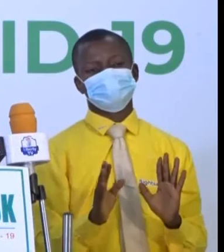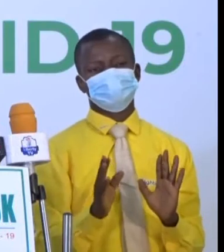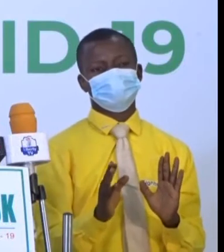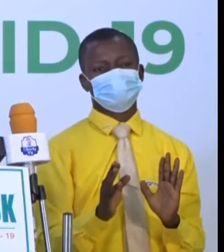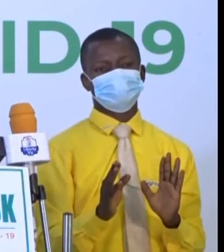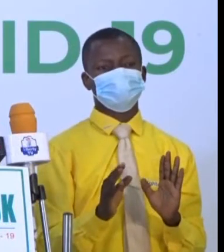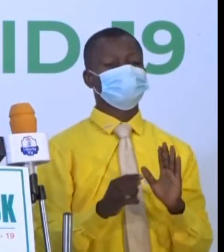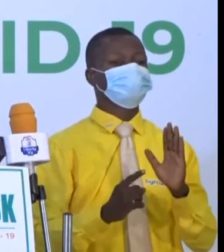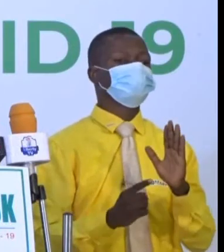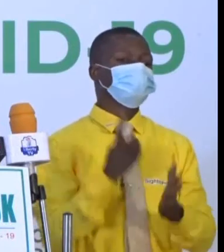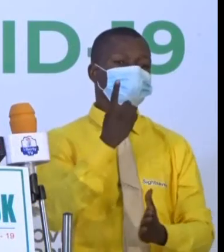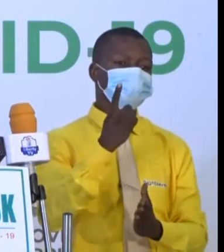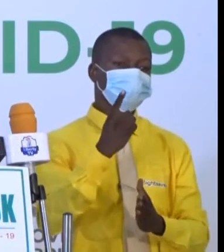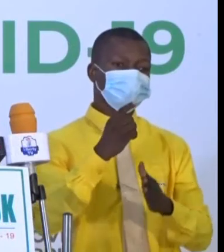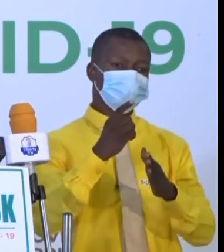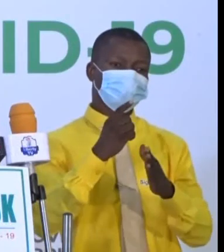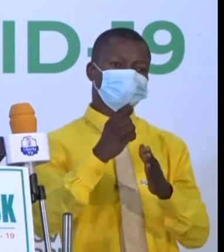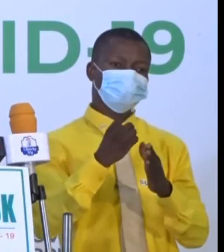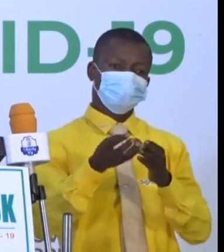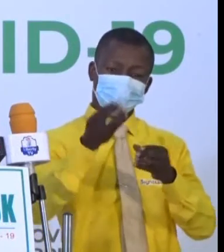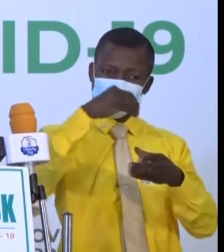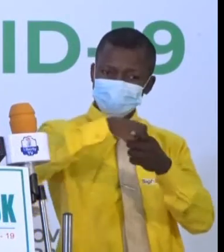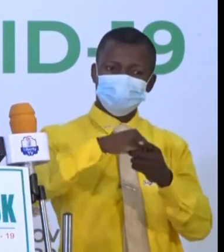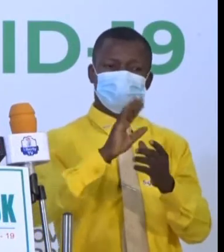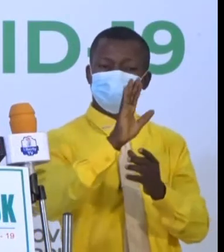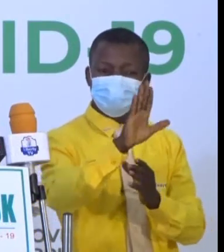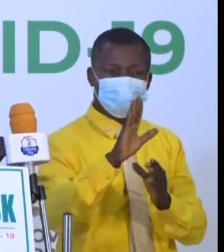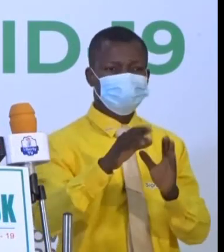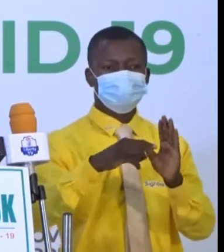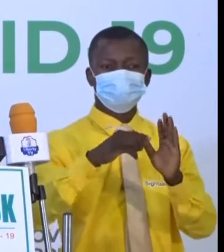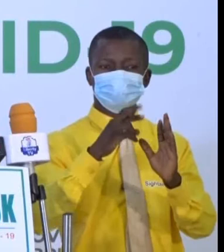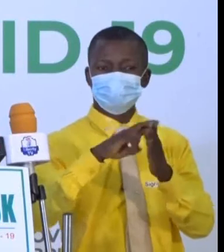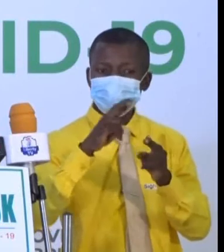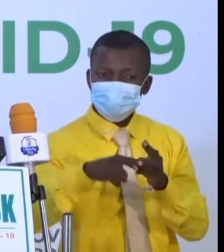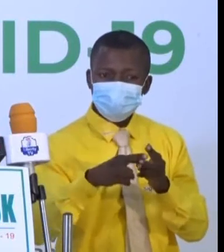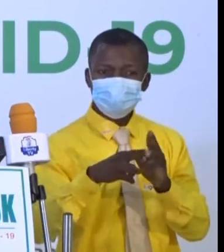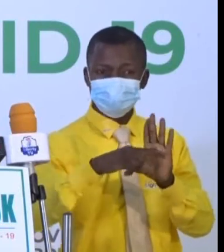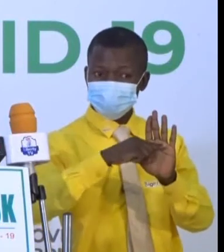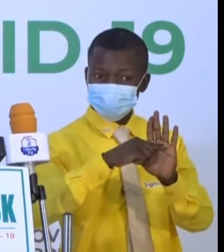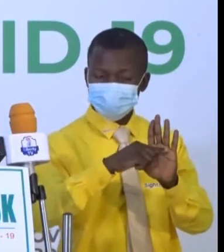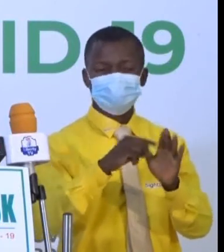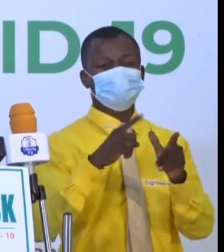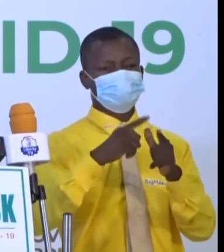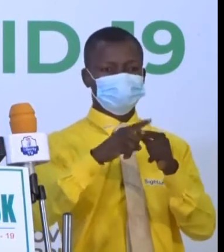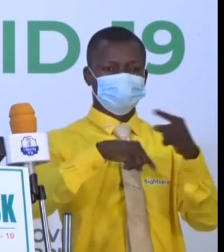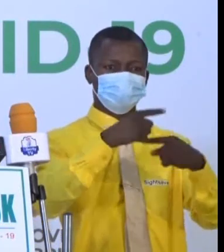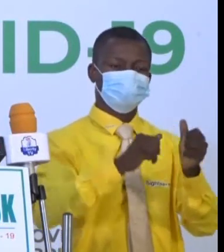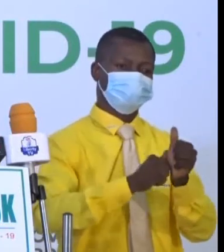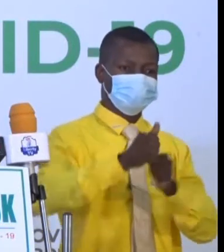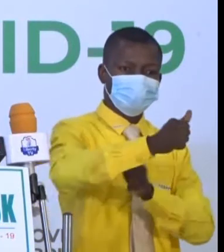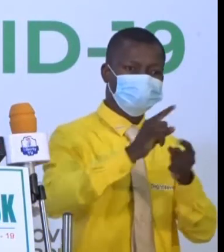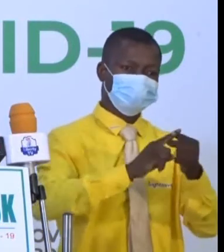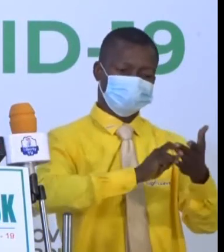Once you upload your result, you will then go ahead to fill in where you